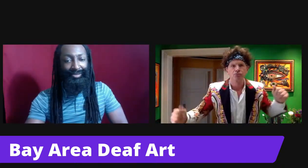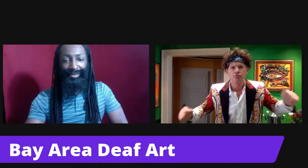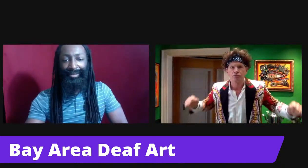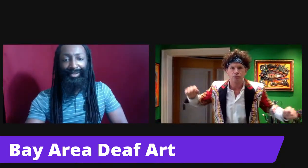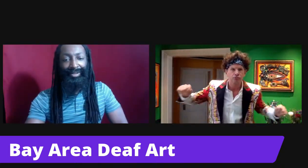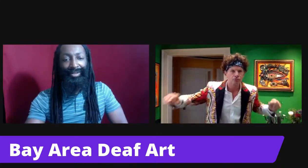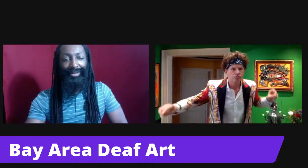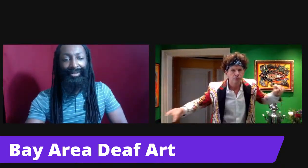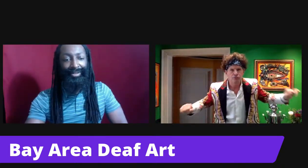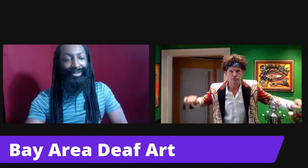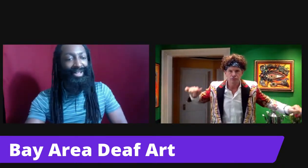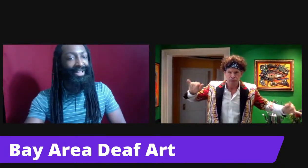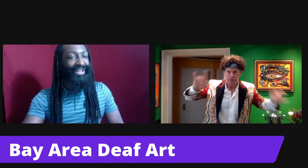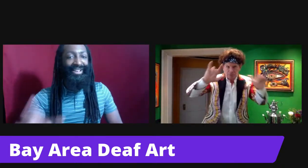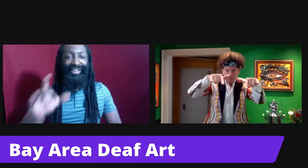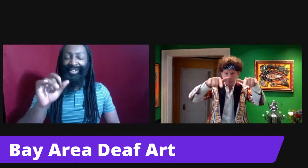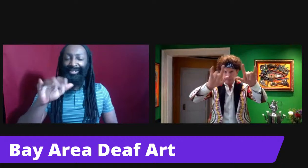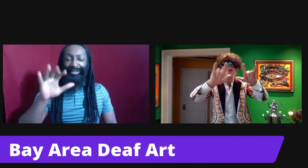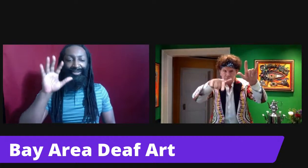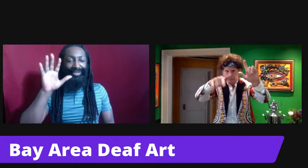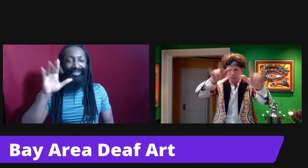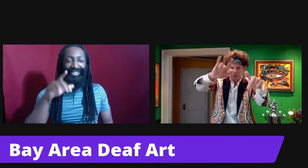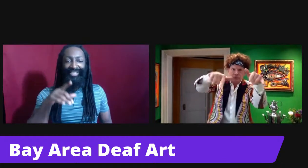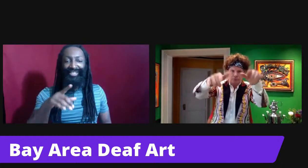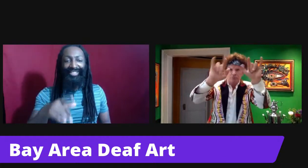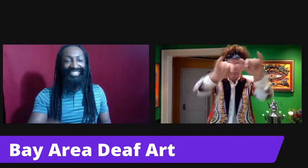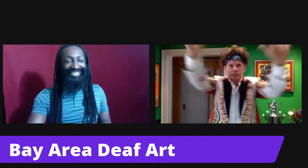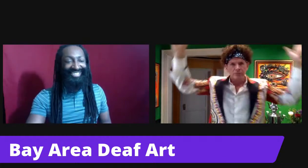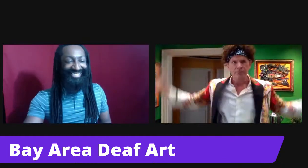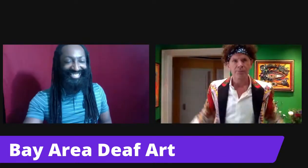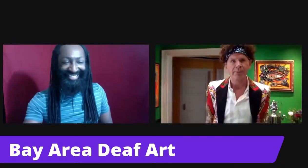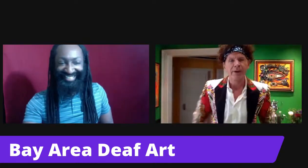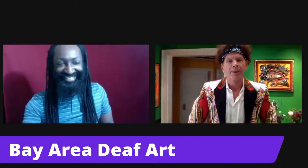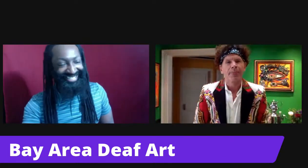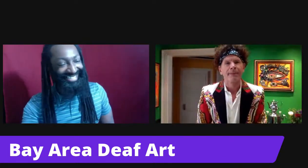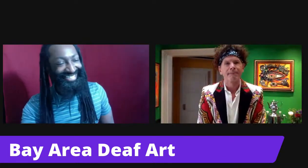And so I'm extremely happy. It's happy, happy, happy now.